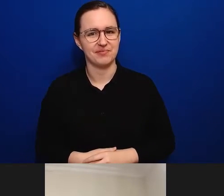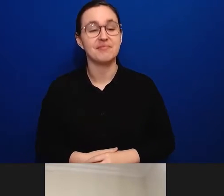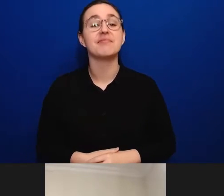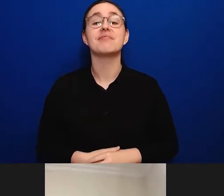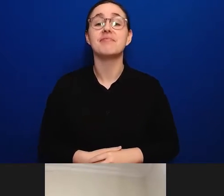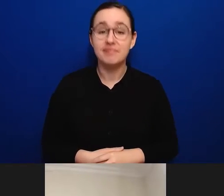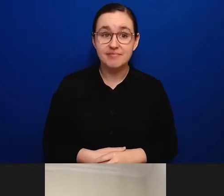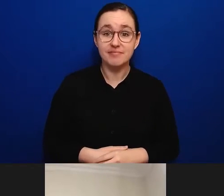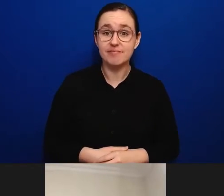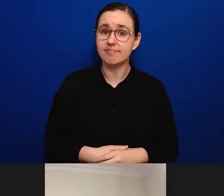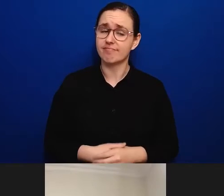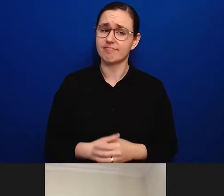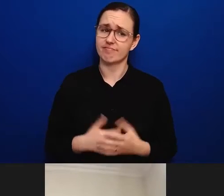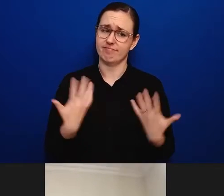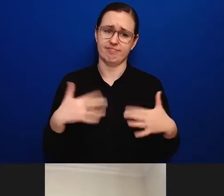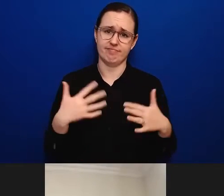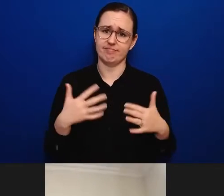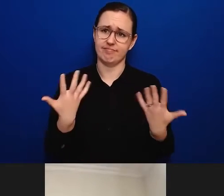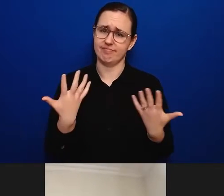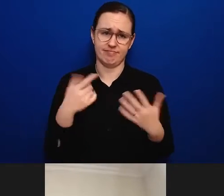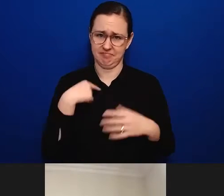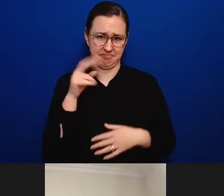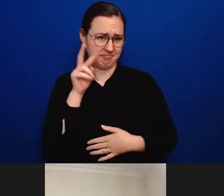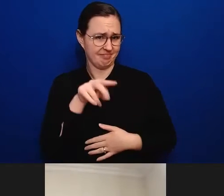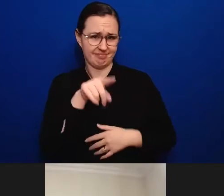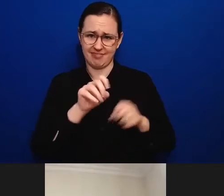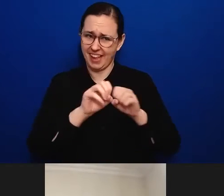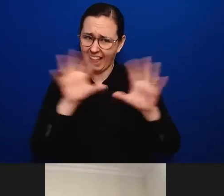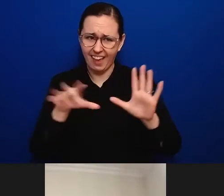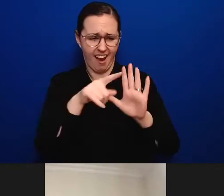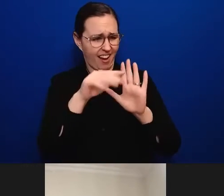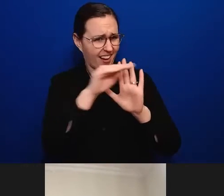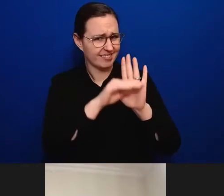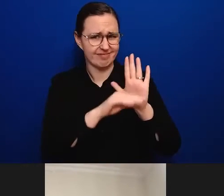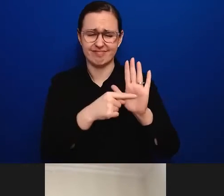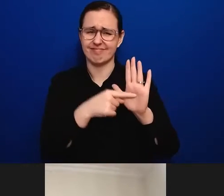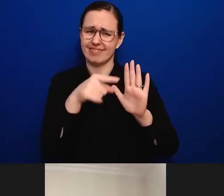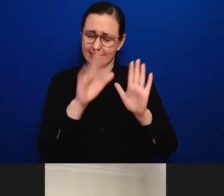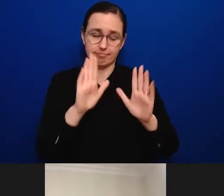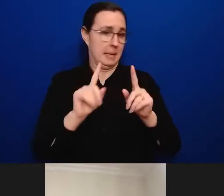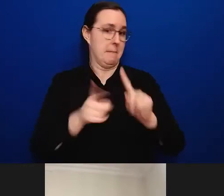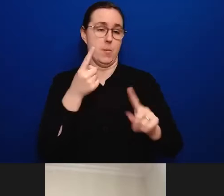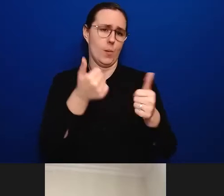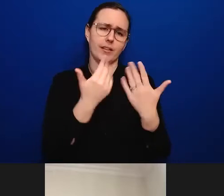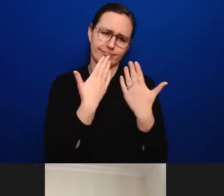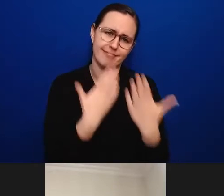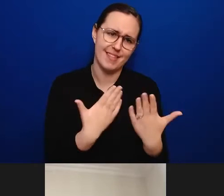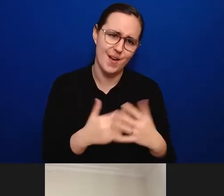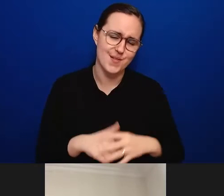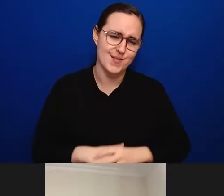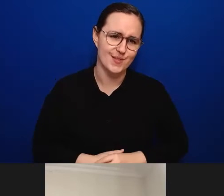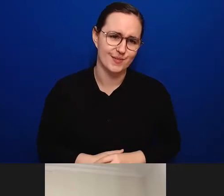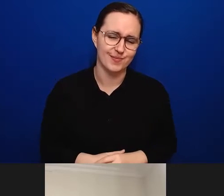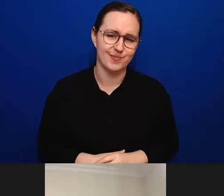really, really clear, and thank you for that, actually. And it's also a great connection